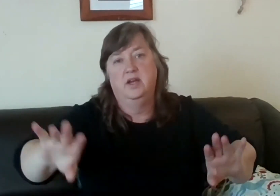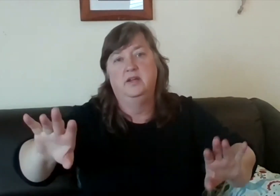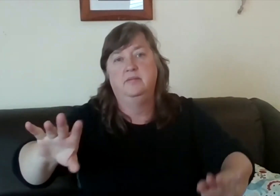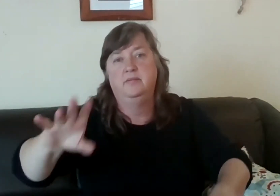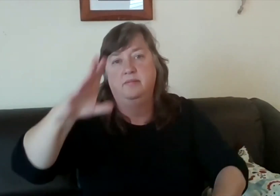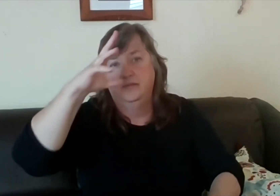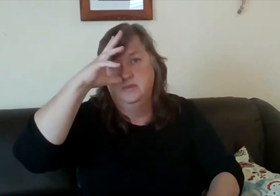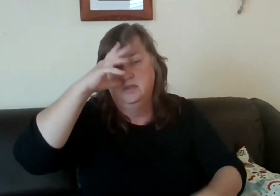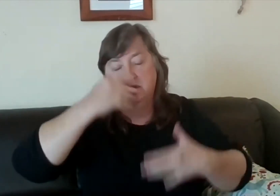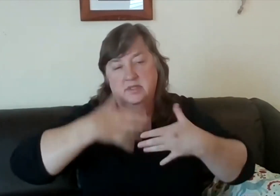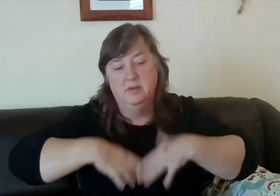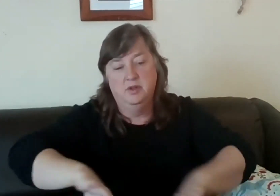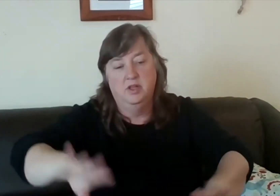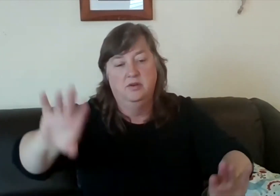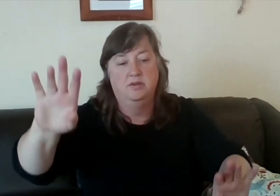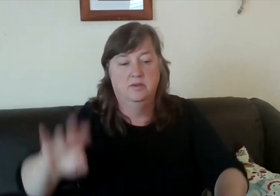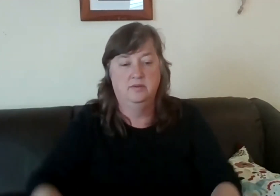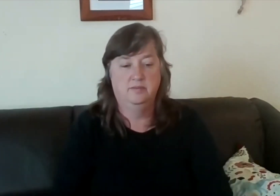sign. Sleep clothes.